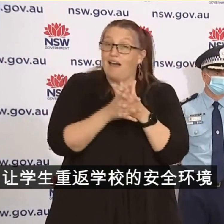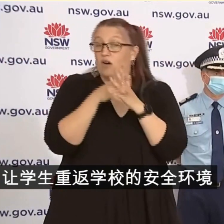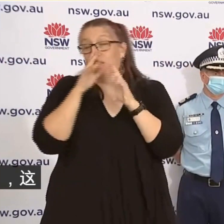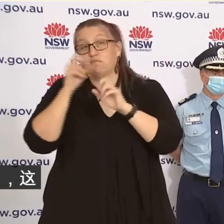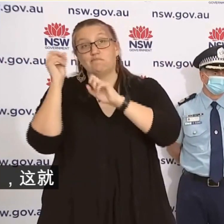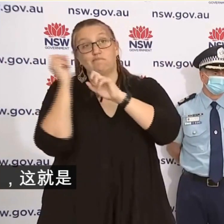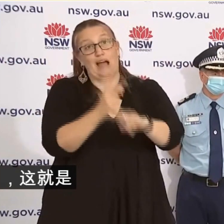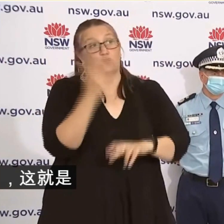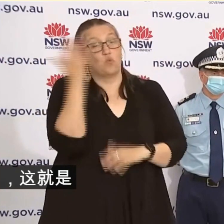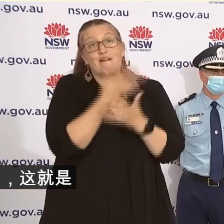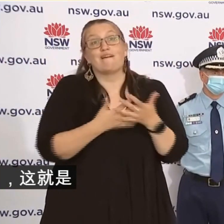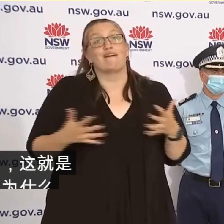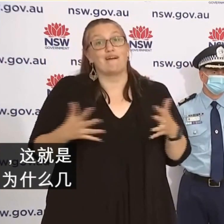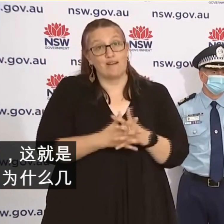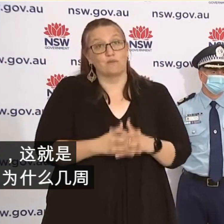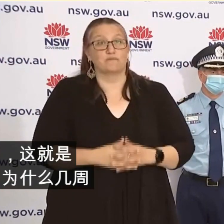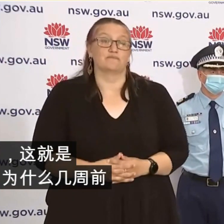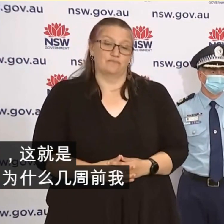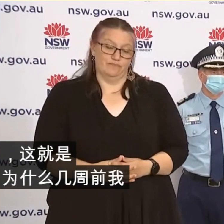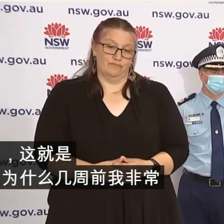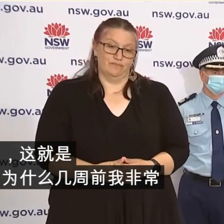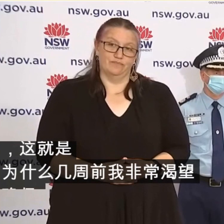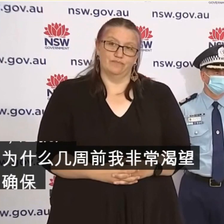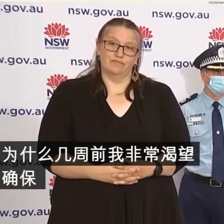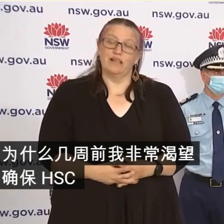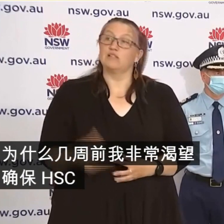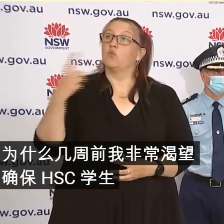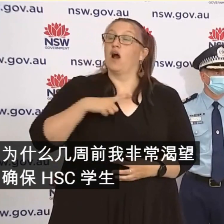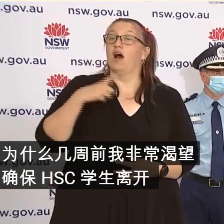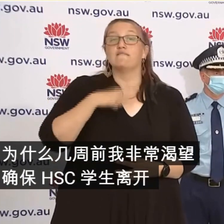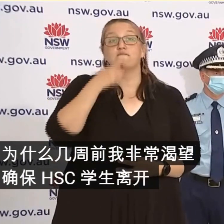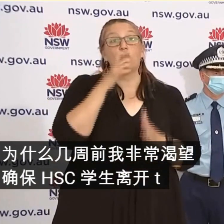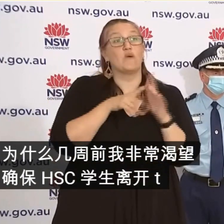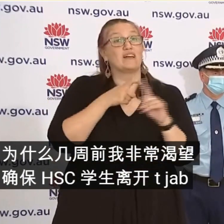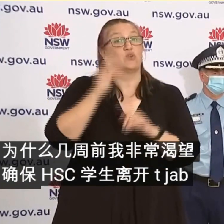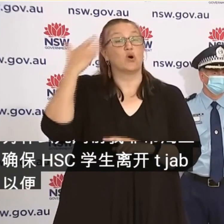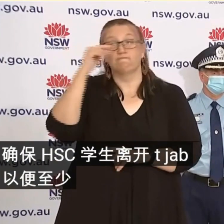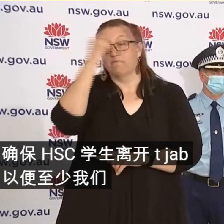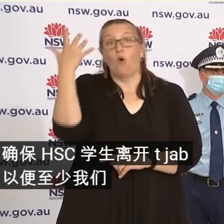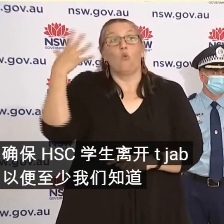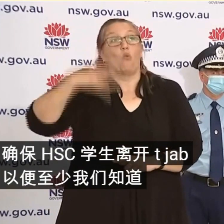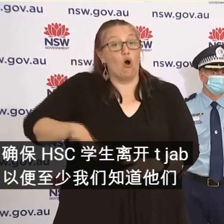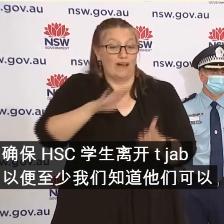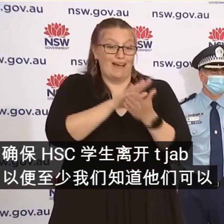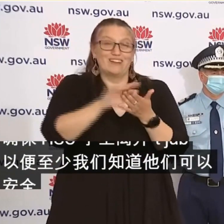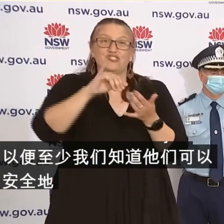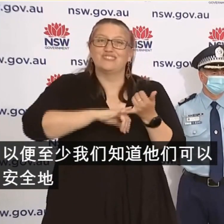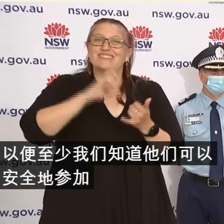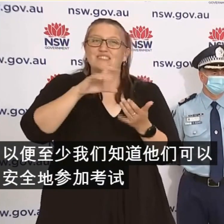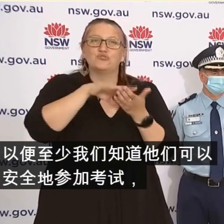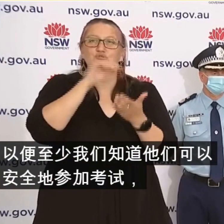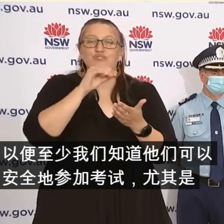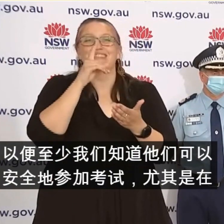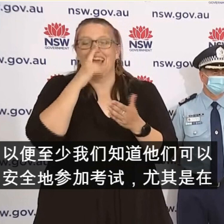school. And that's why a couple of weeks ago I was very keen to make sure HSC students got the jab so that at least we know they can sit their